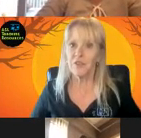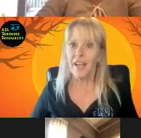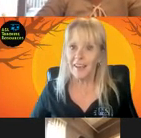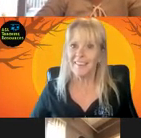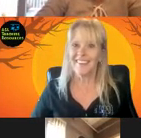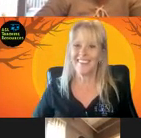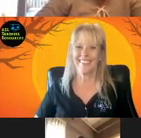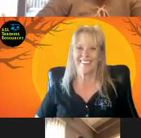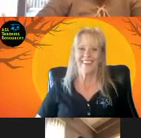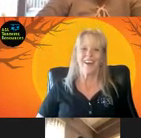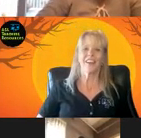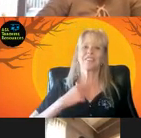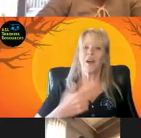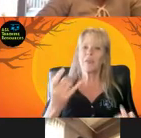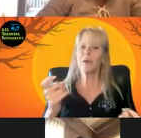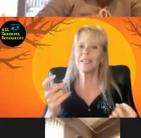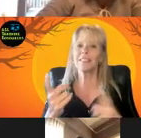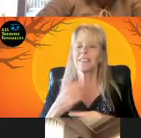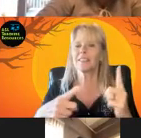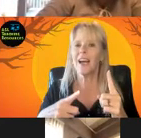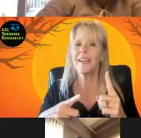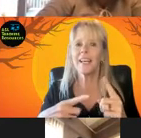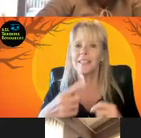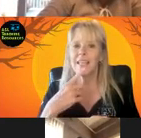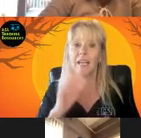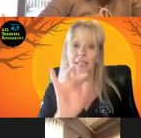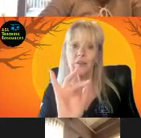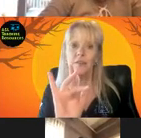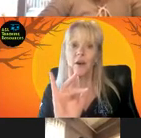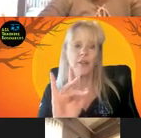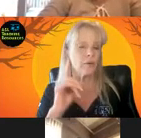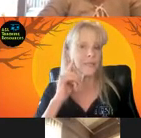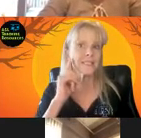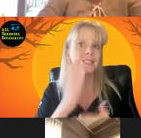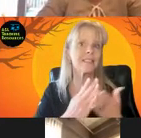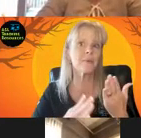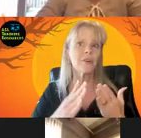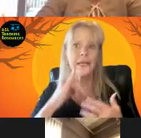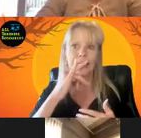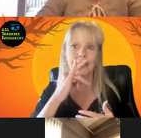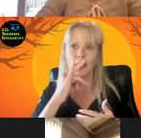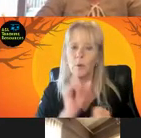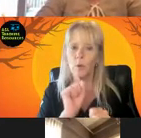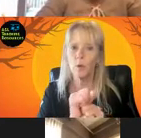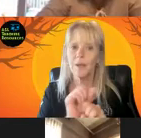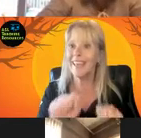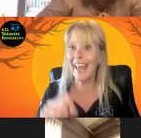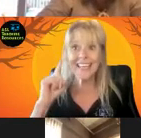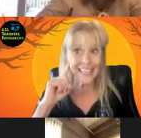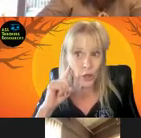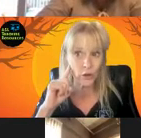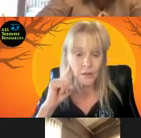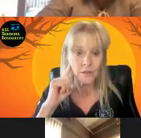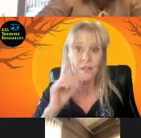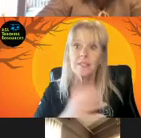Oh, good, you can. All right, so everyone, let's sign and say, click on the volume because some of our kids that we work with